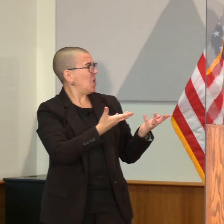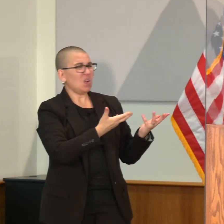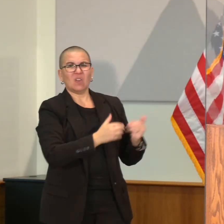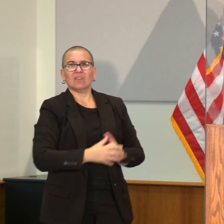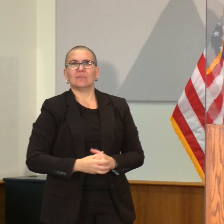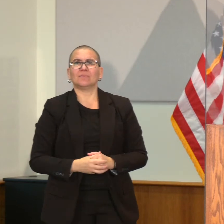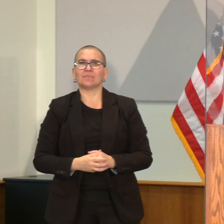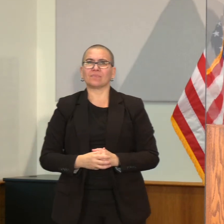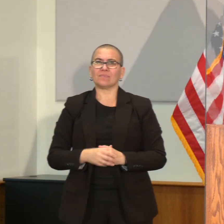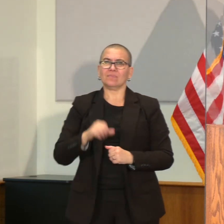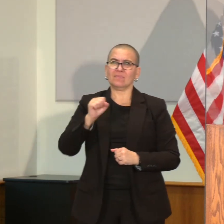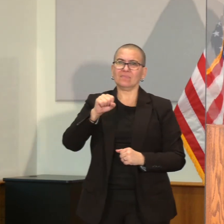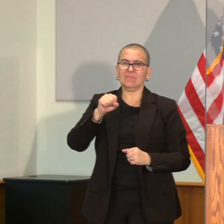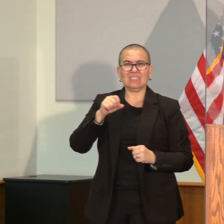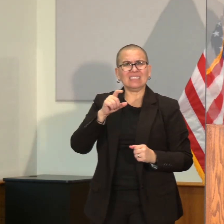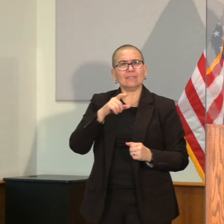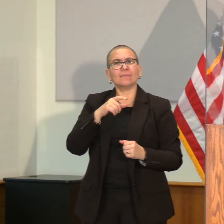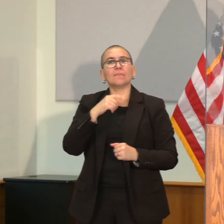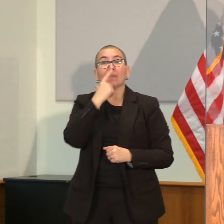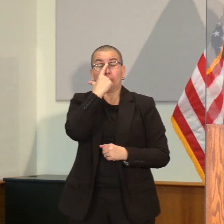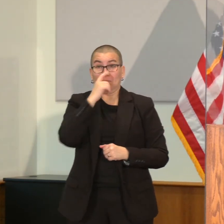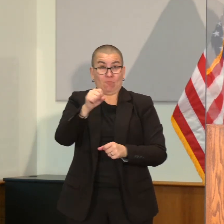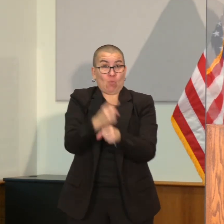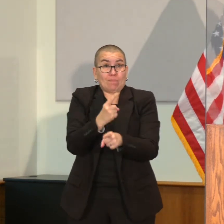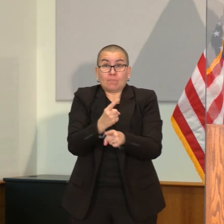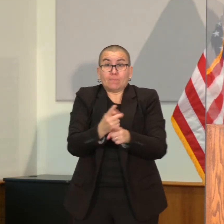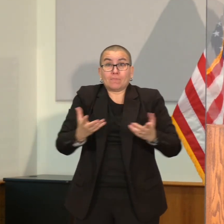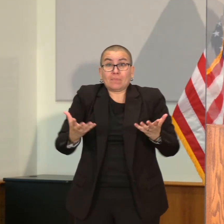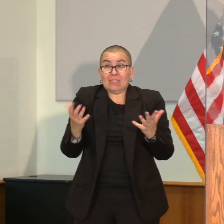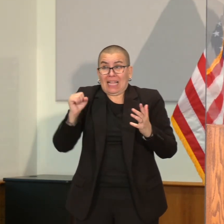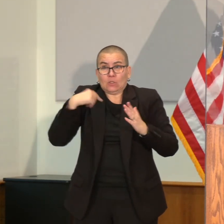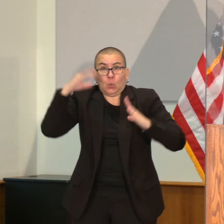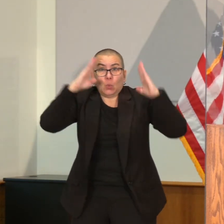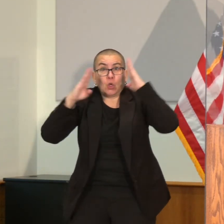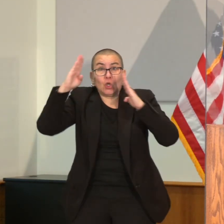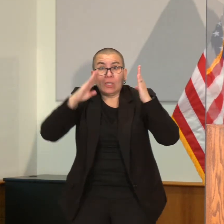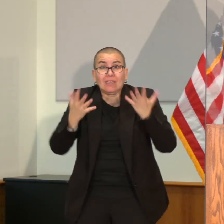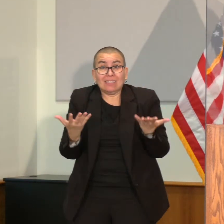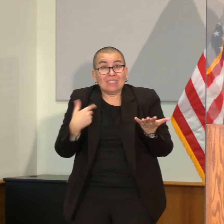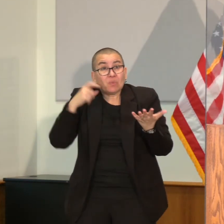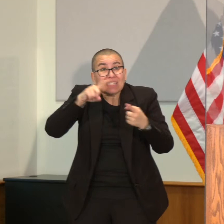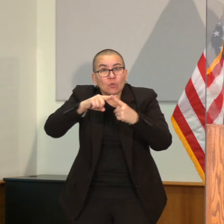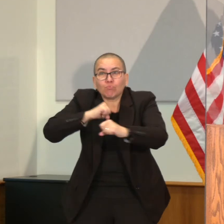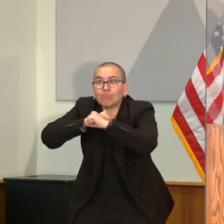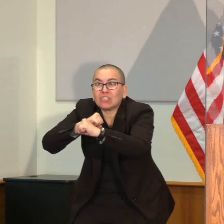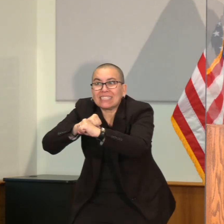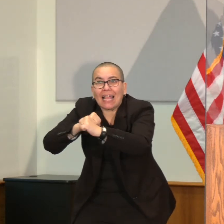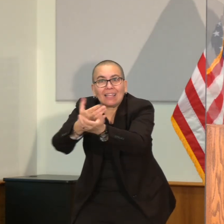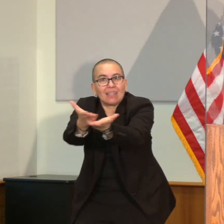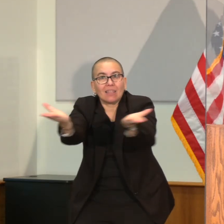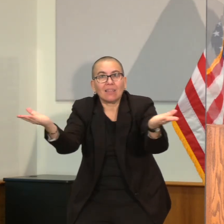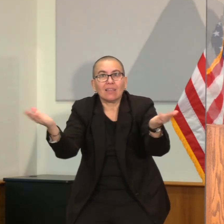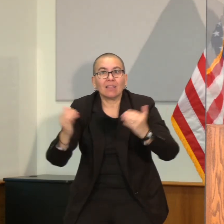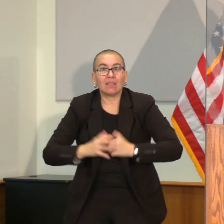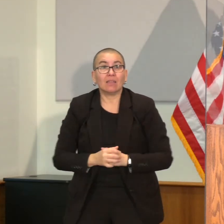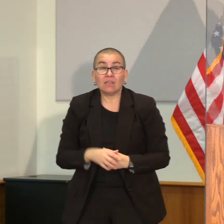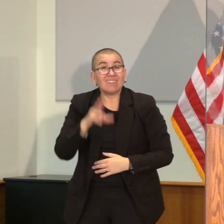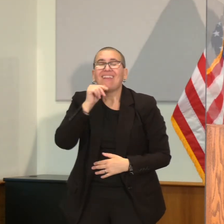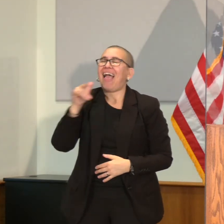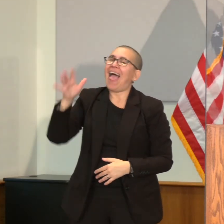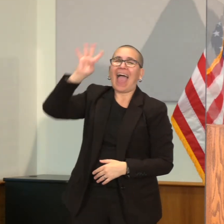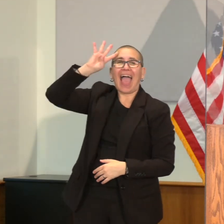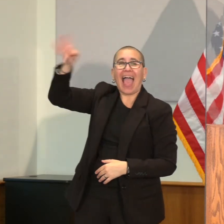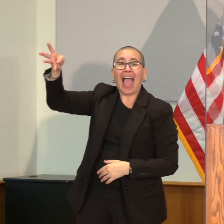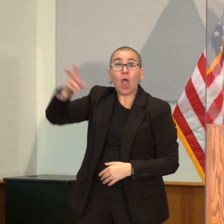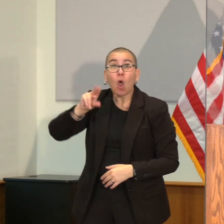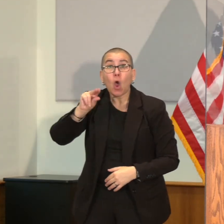No, I think that's legitimate, and I am concerned. That's where we protect everyone on that. Those are not made up things, and we want to make sure that we're not demonizing everyone. We